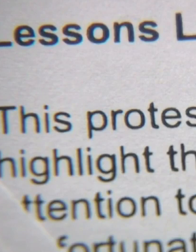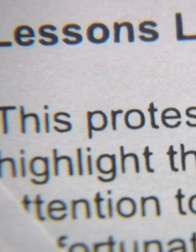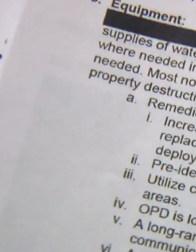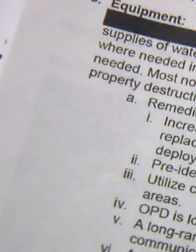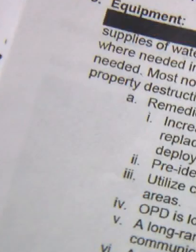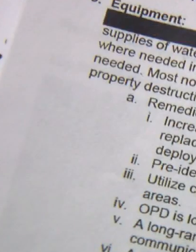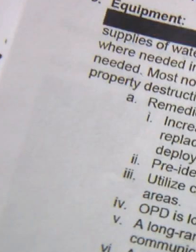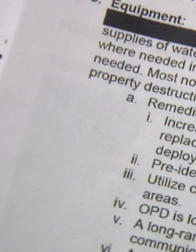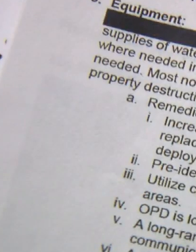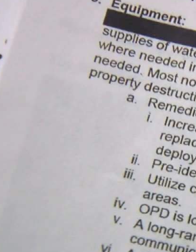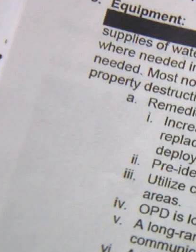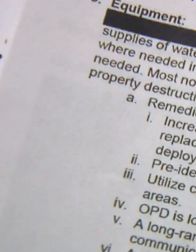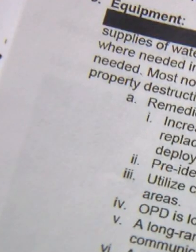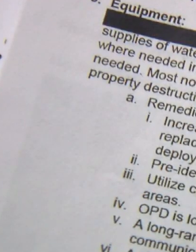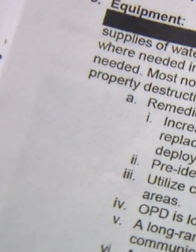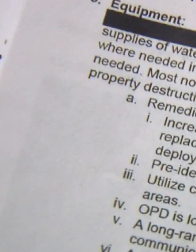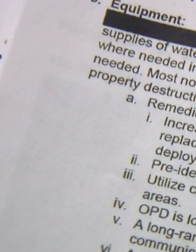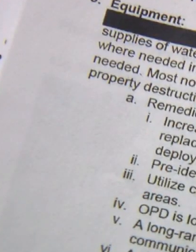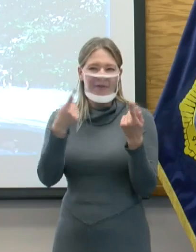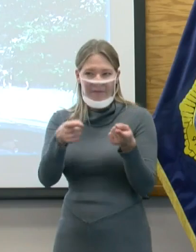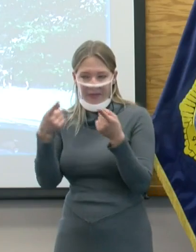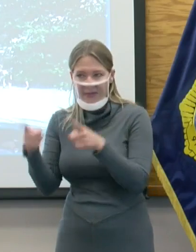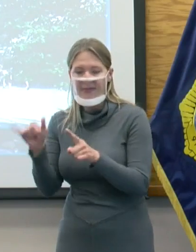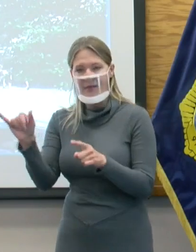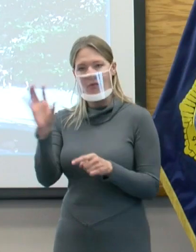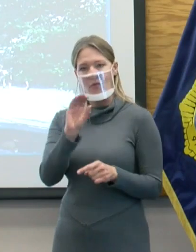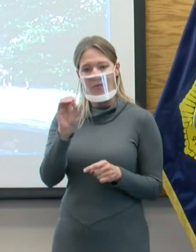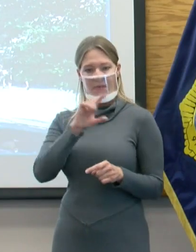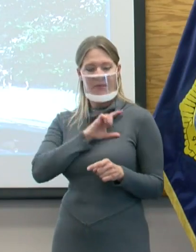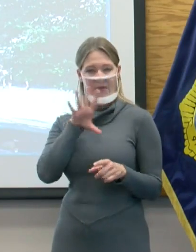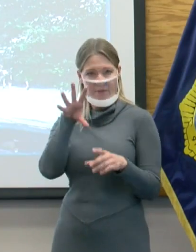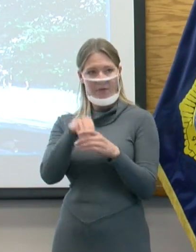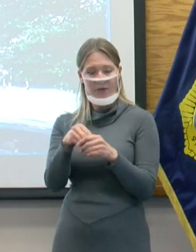better training, new equipment, tactics. If we can't learn